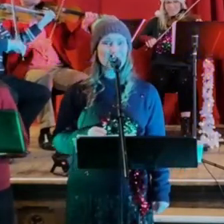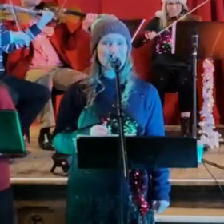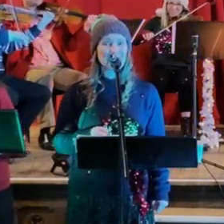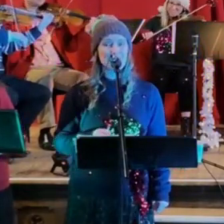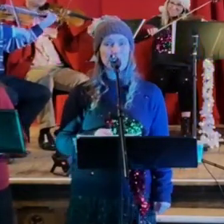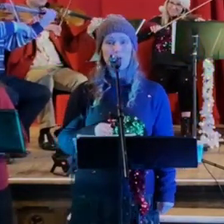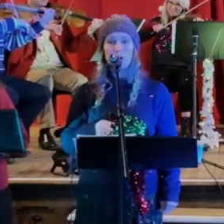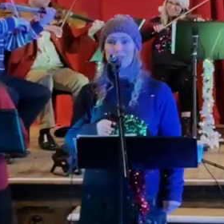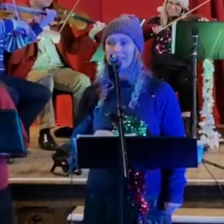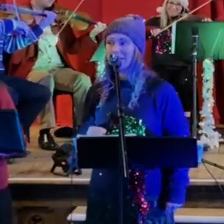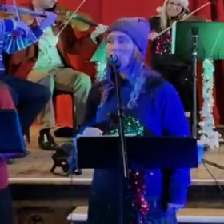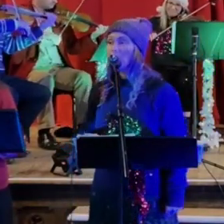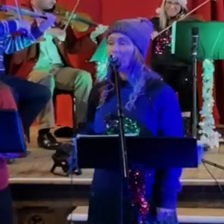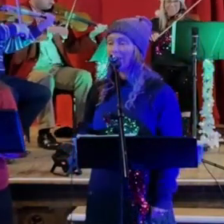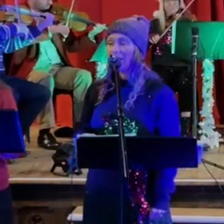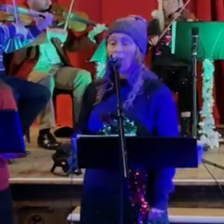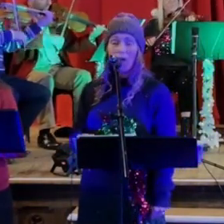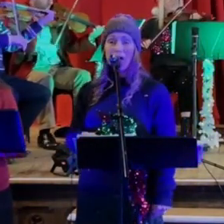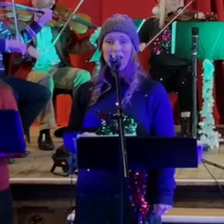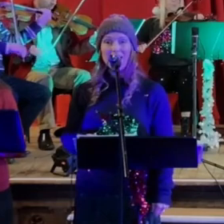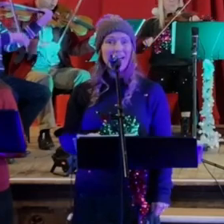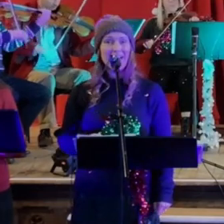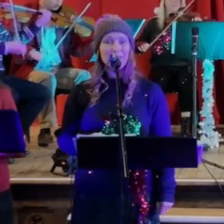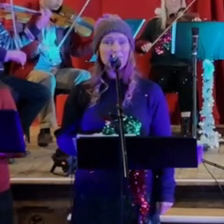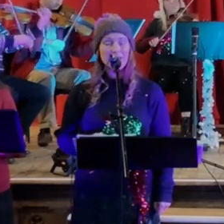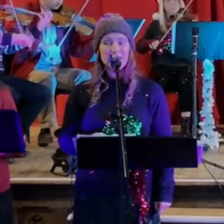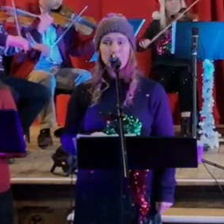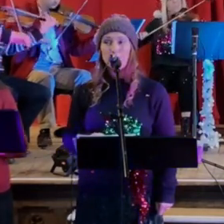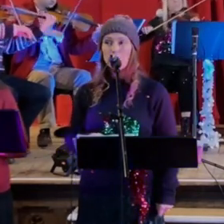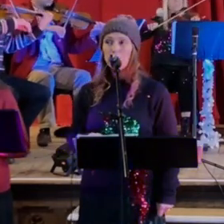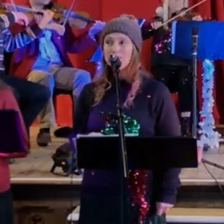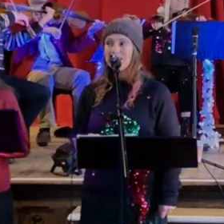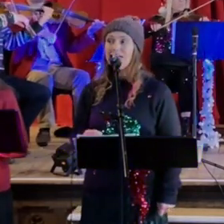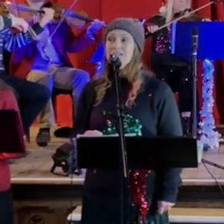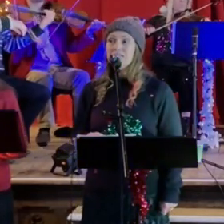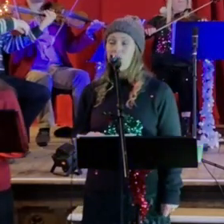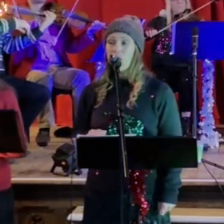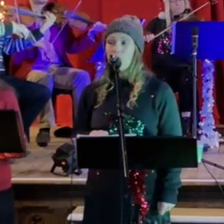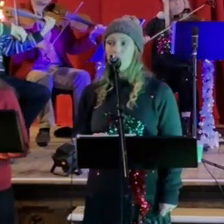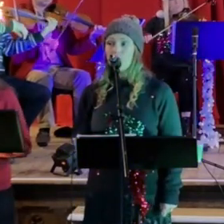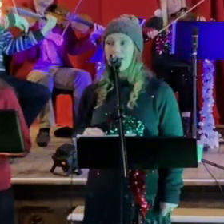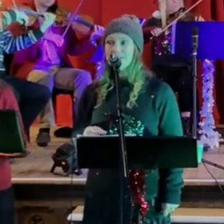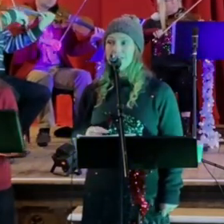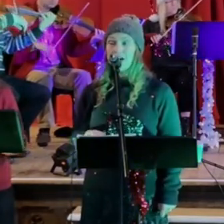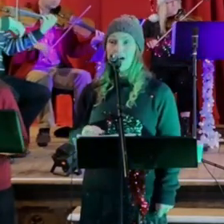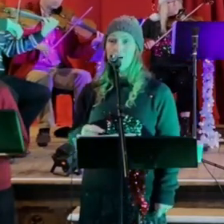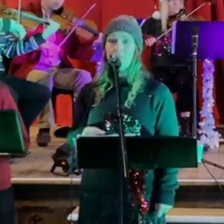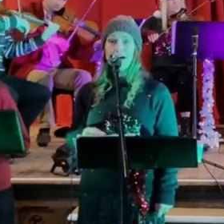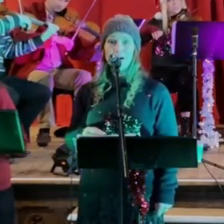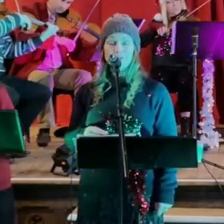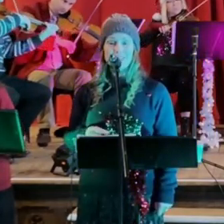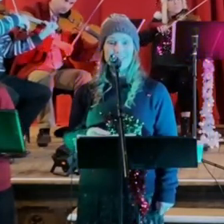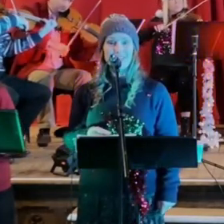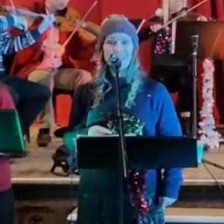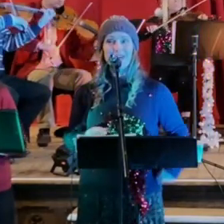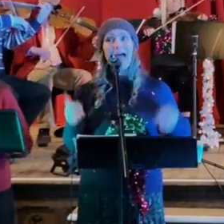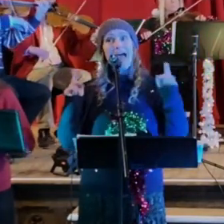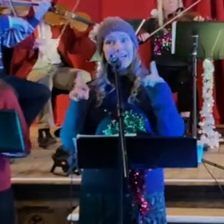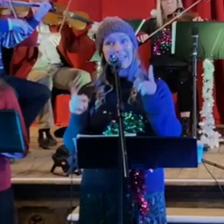figgy pudding. We all like figgy pudding. So bring some out here.